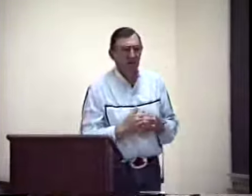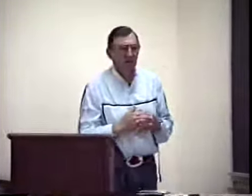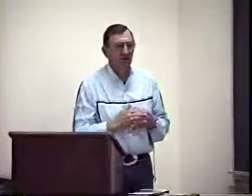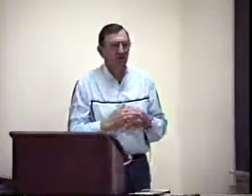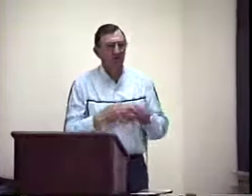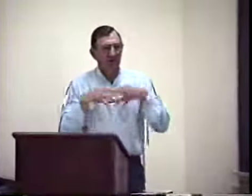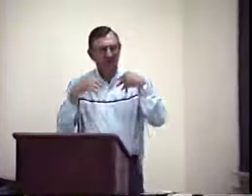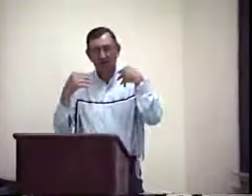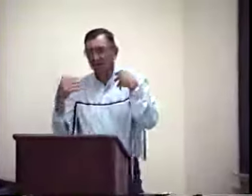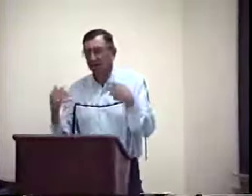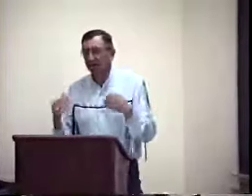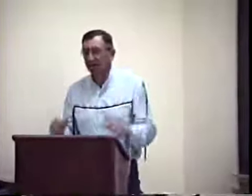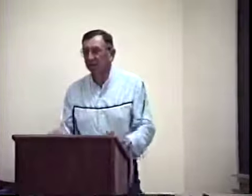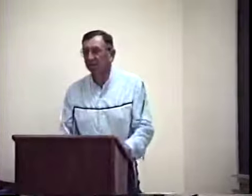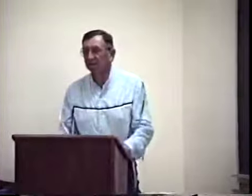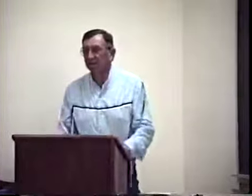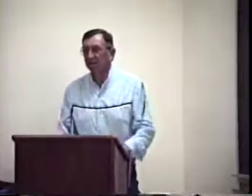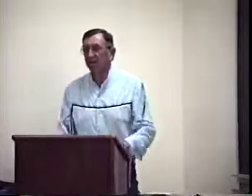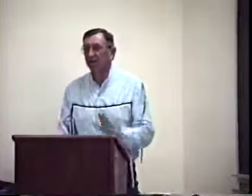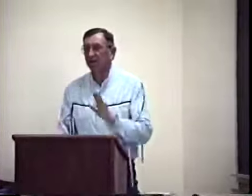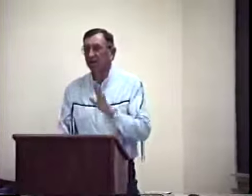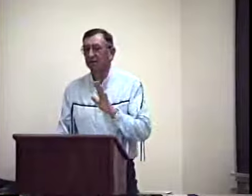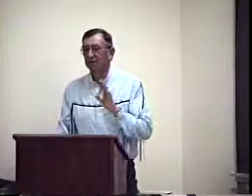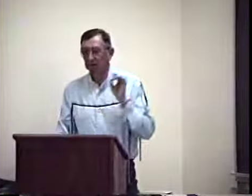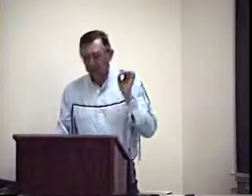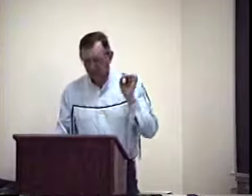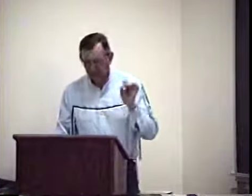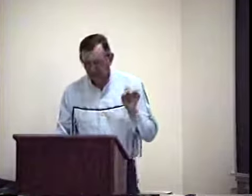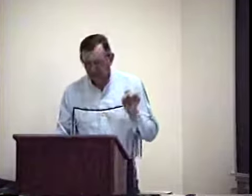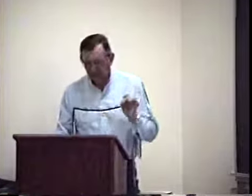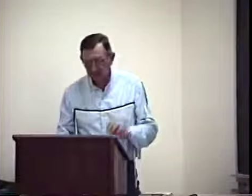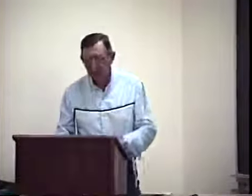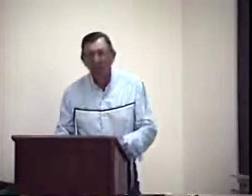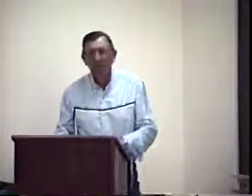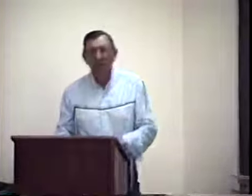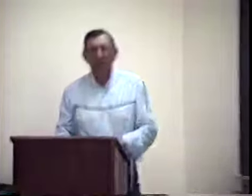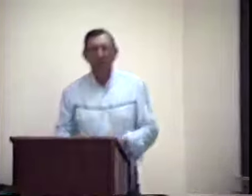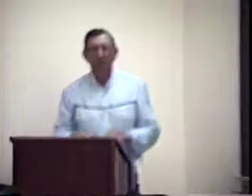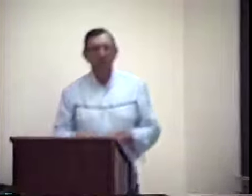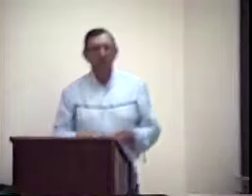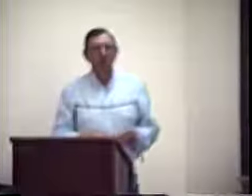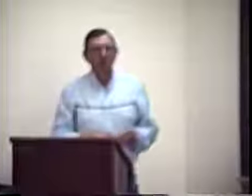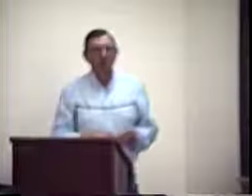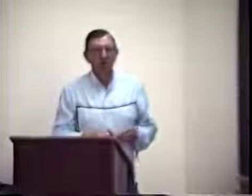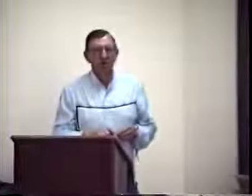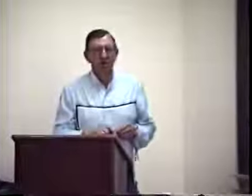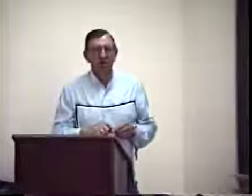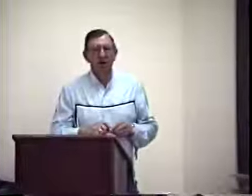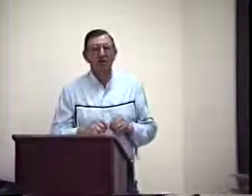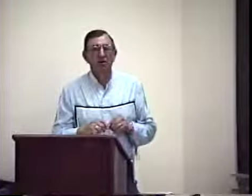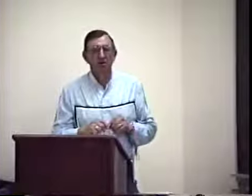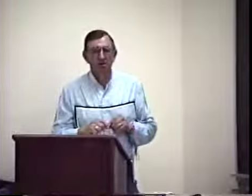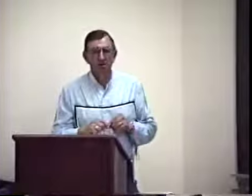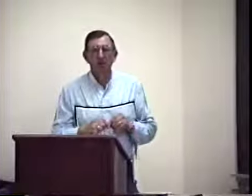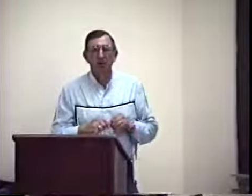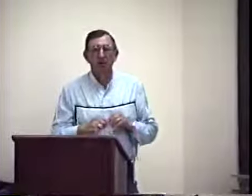this conversation. Again, this is very well done. I think this is, we've accomplished one of our main goals, be able to